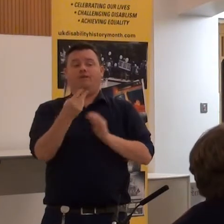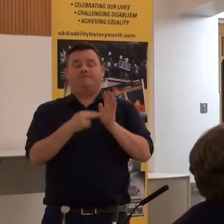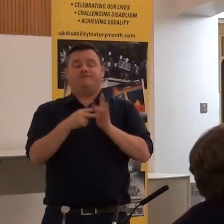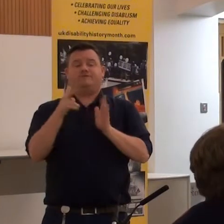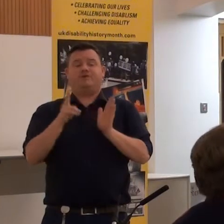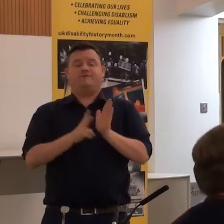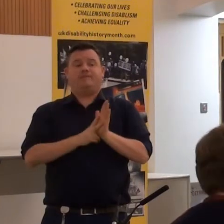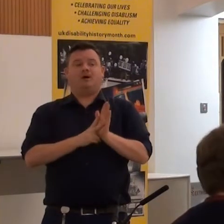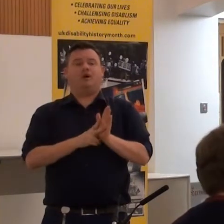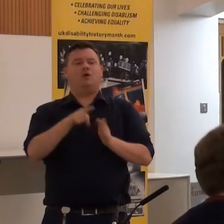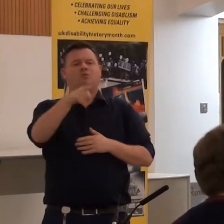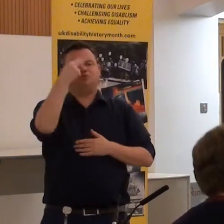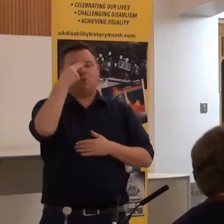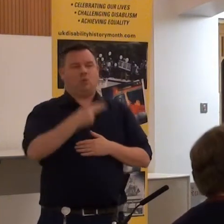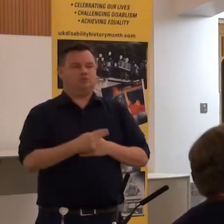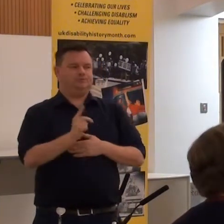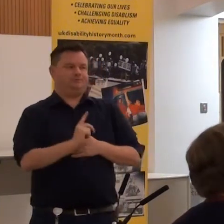of November. What's it called?